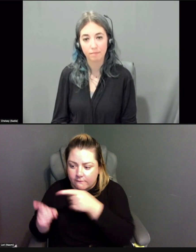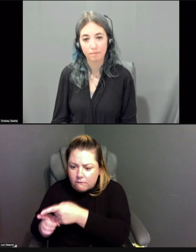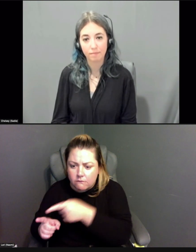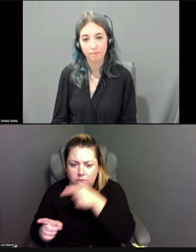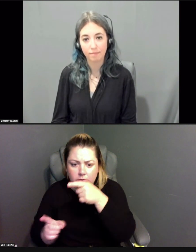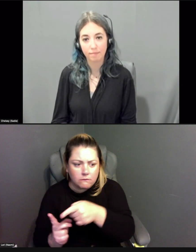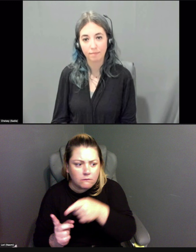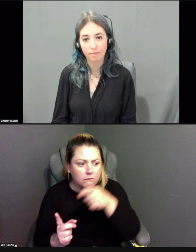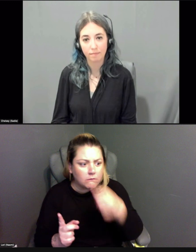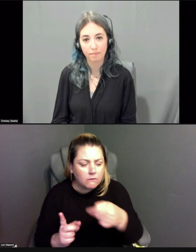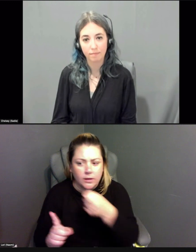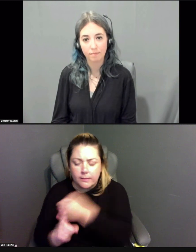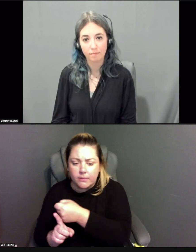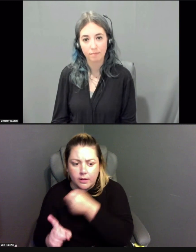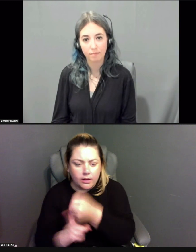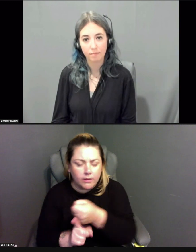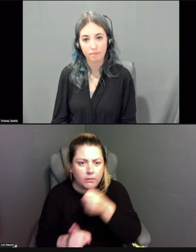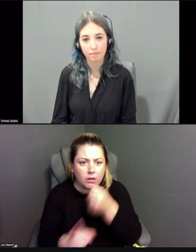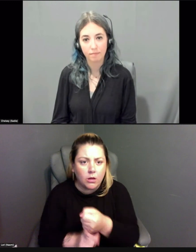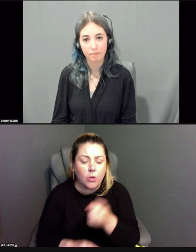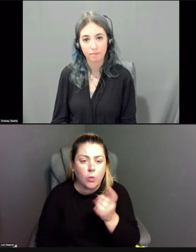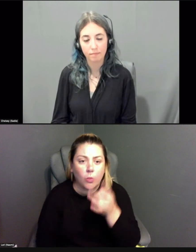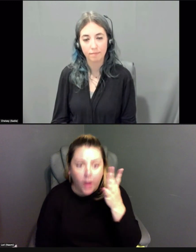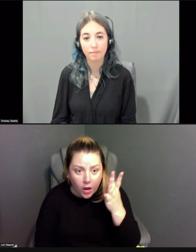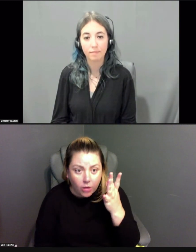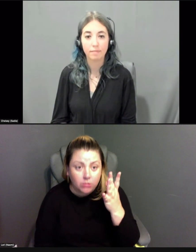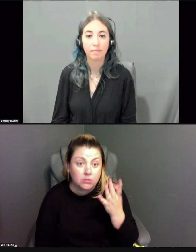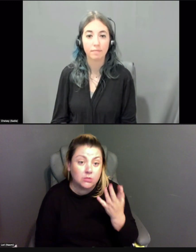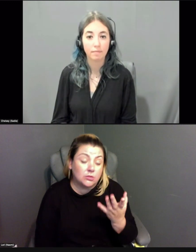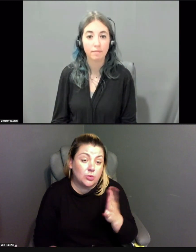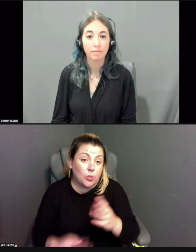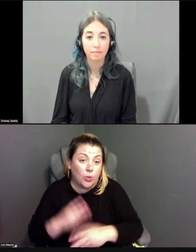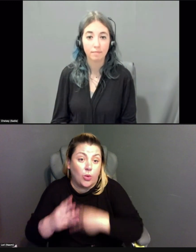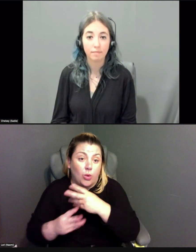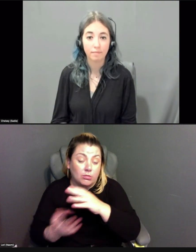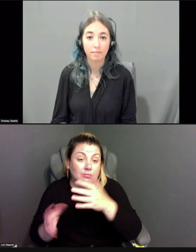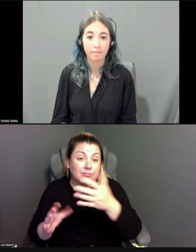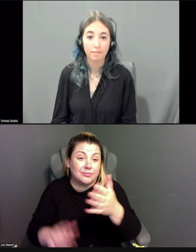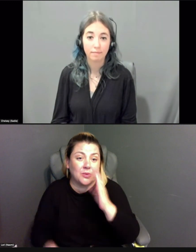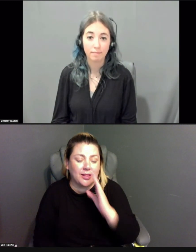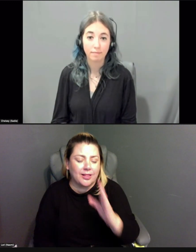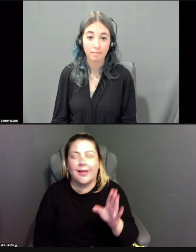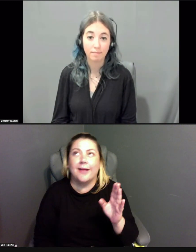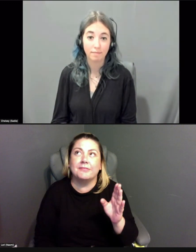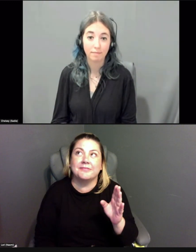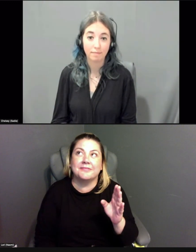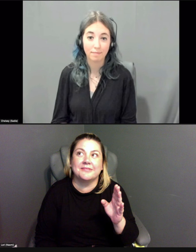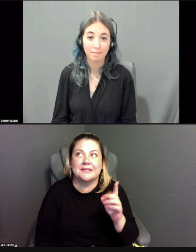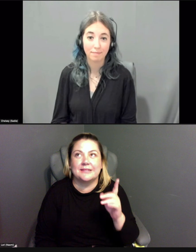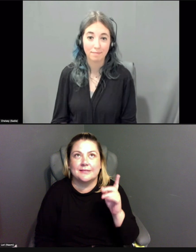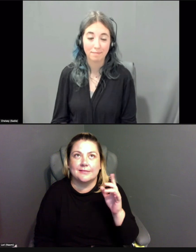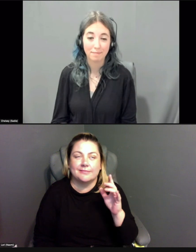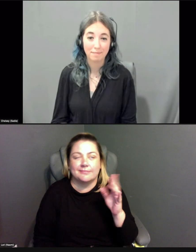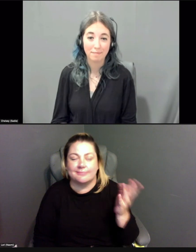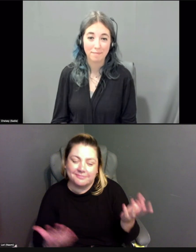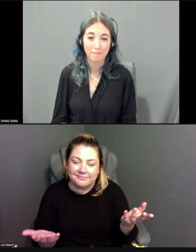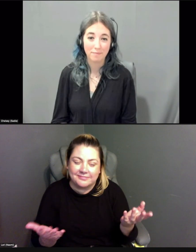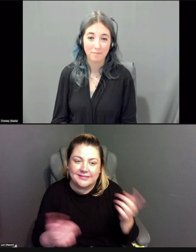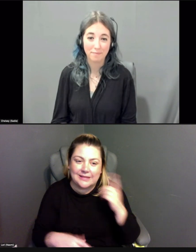has the potential to impact a lot of the world. Yep. That sounds like an overstatement, but I honestly don't think